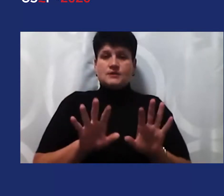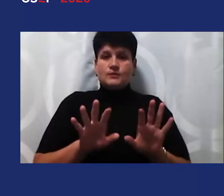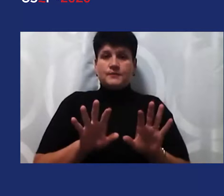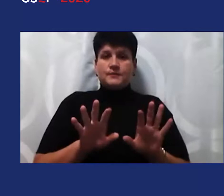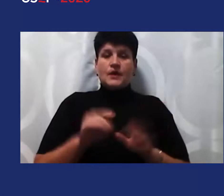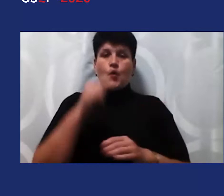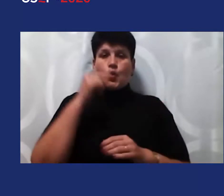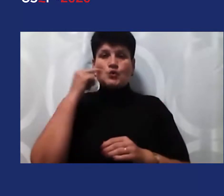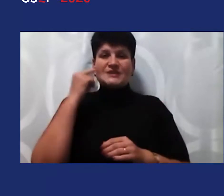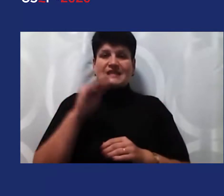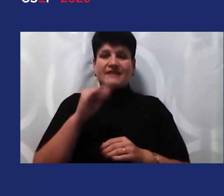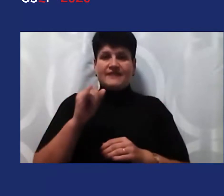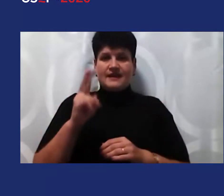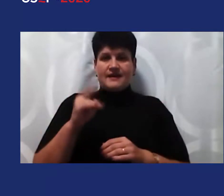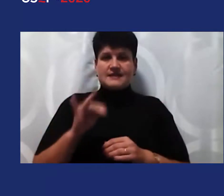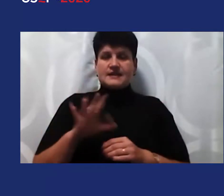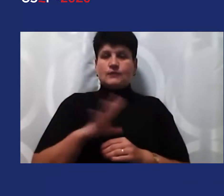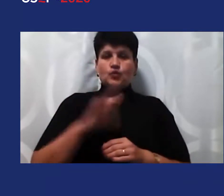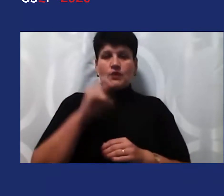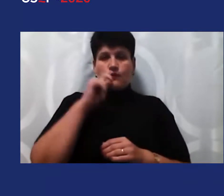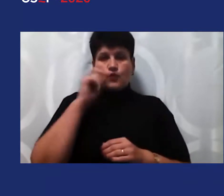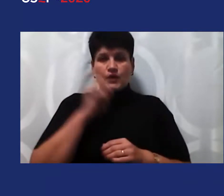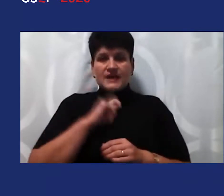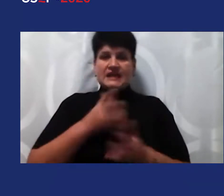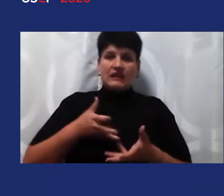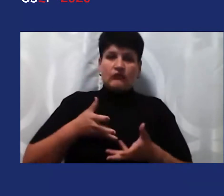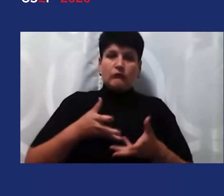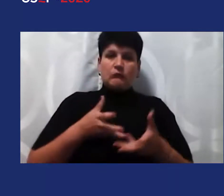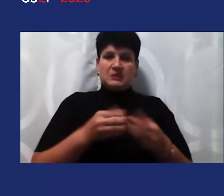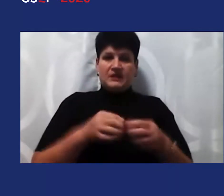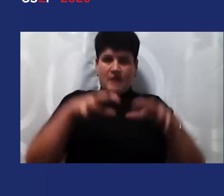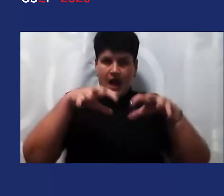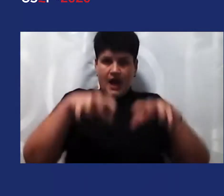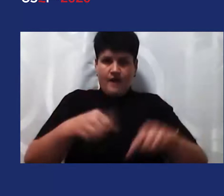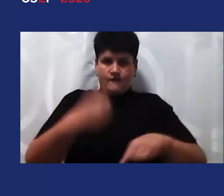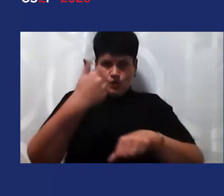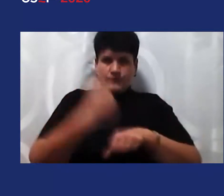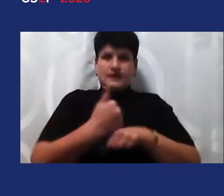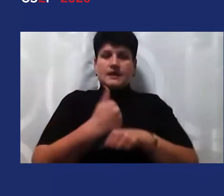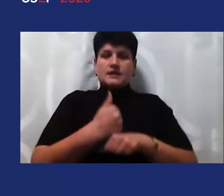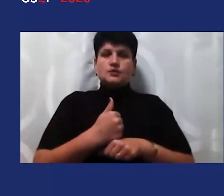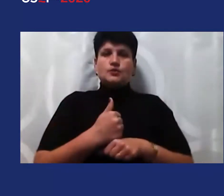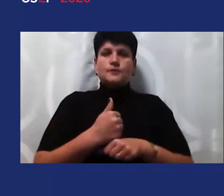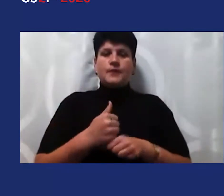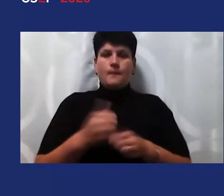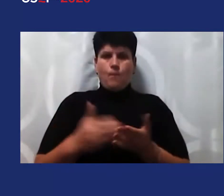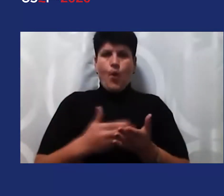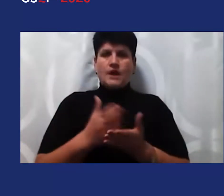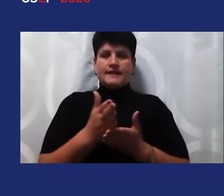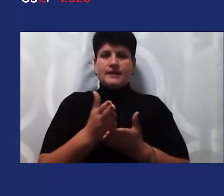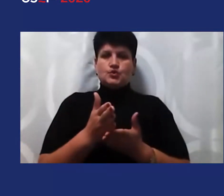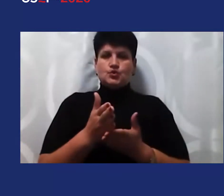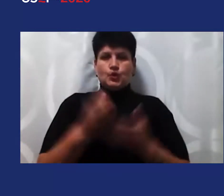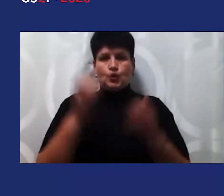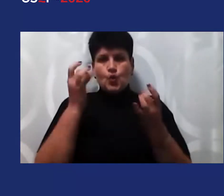that exist out there right now, we tend to explain these